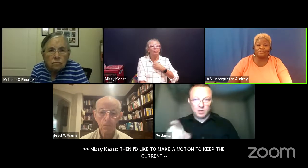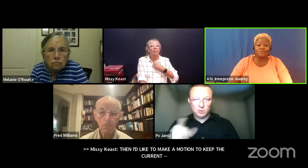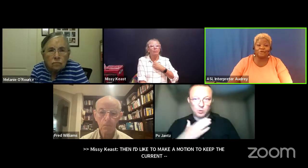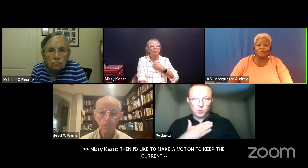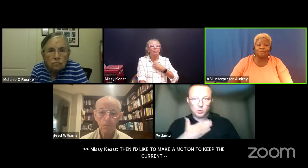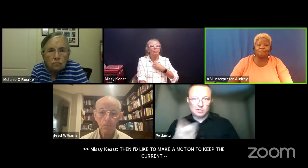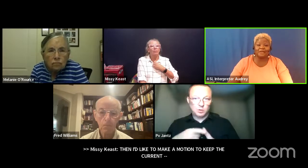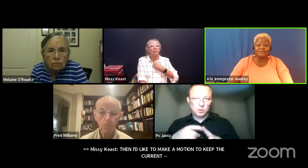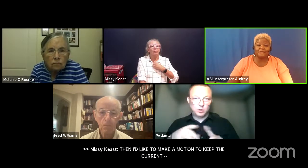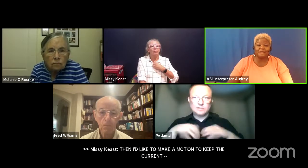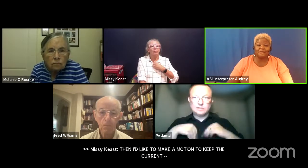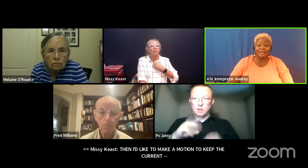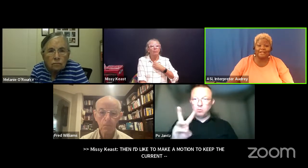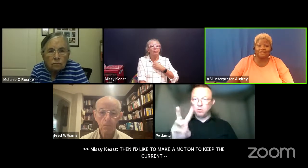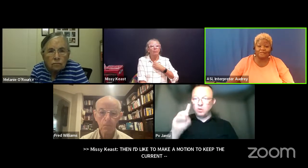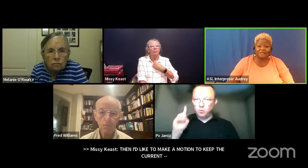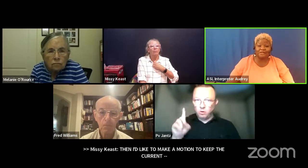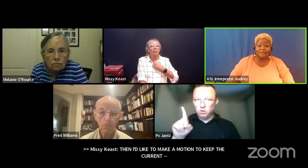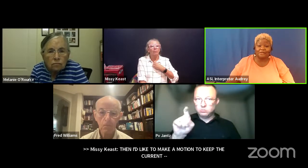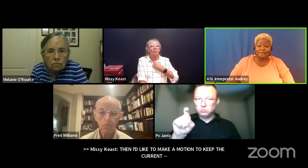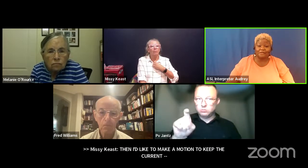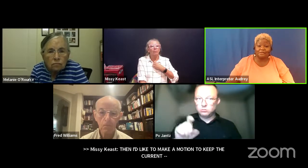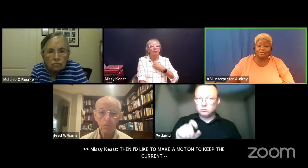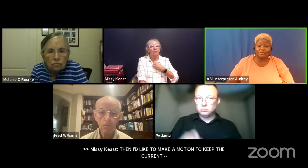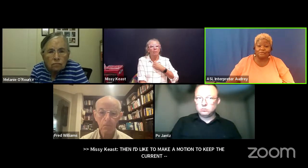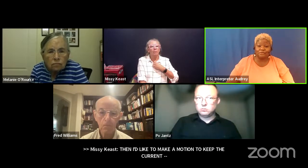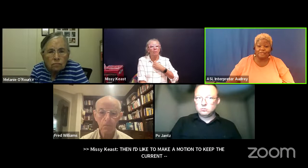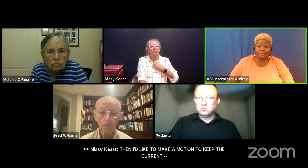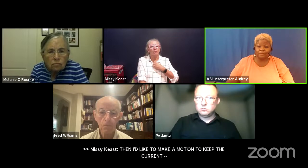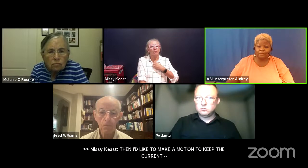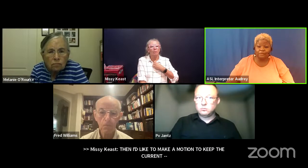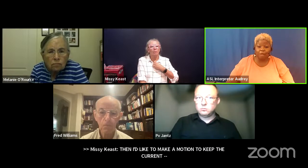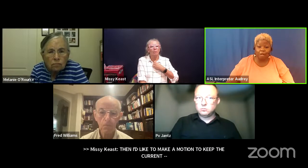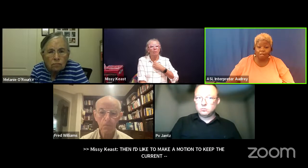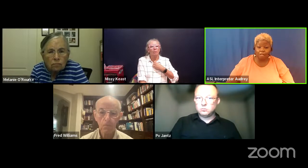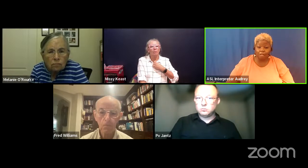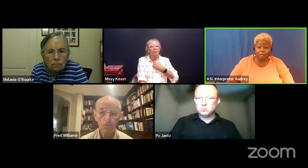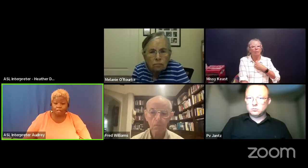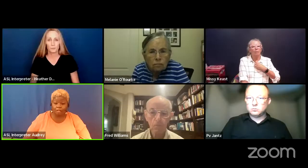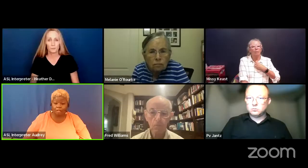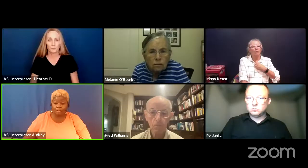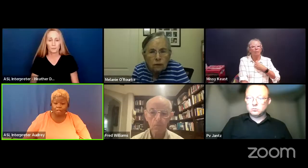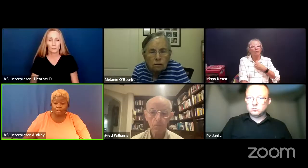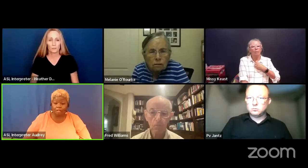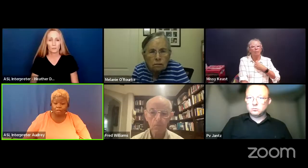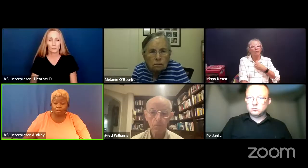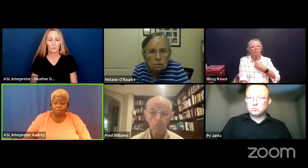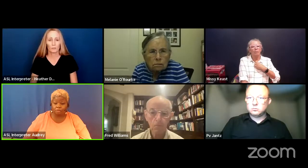for Commissioner Benton's clarification to accept the withdrawal.